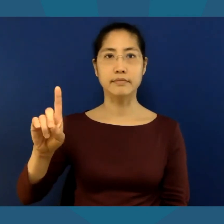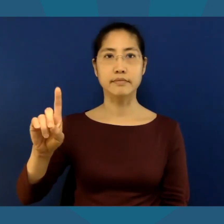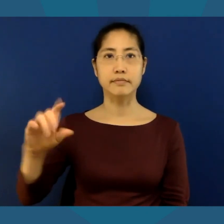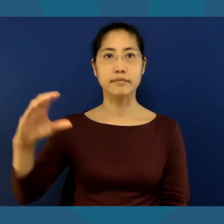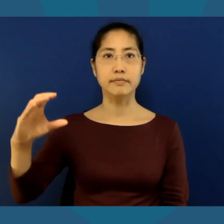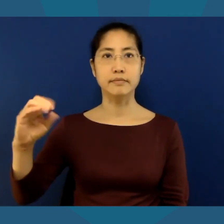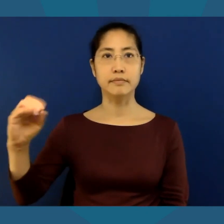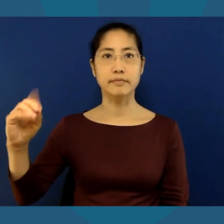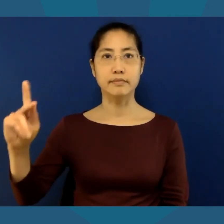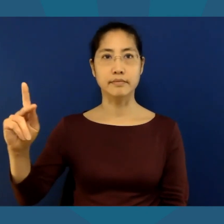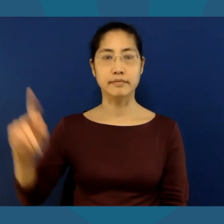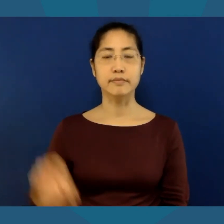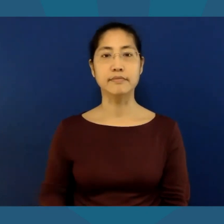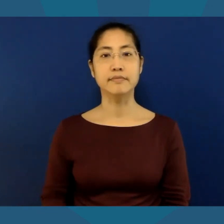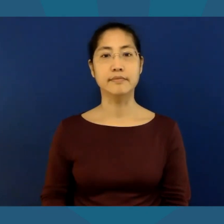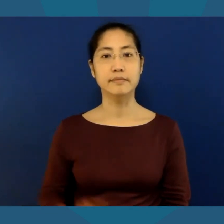David Cook.